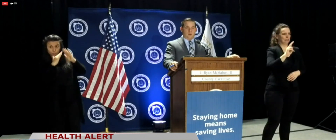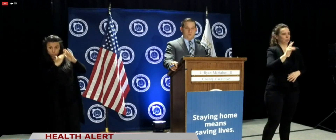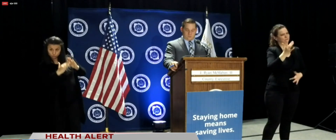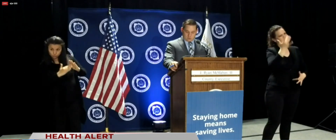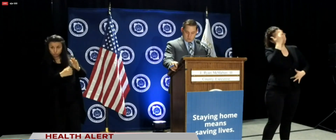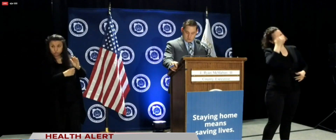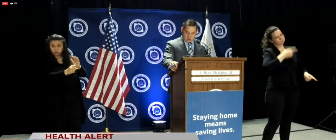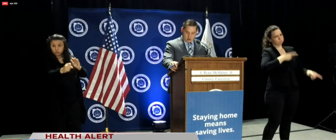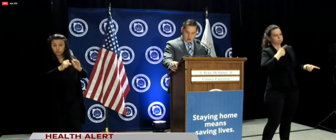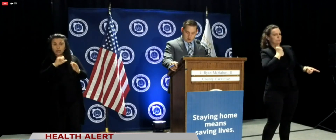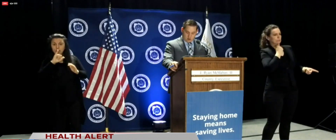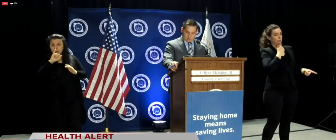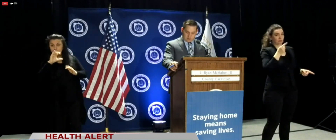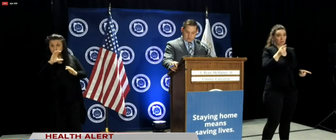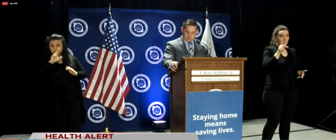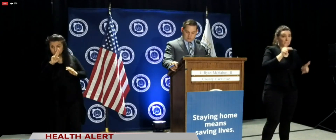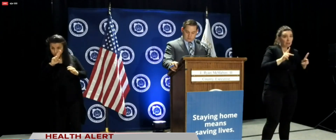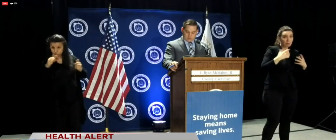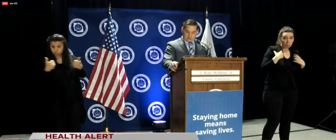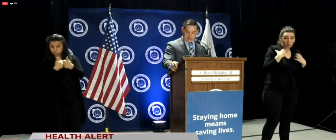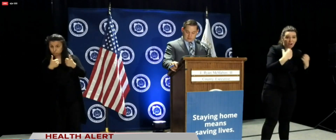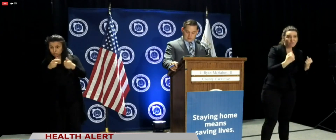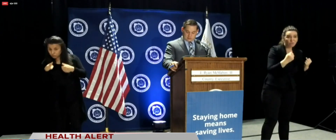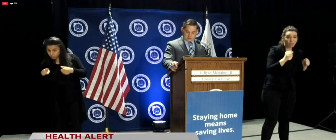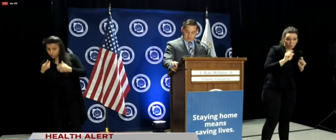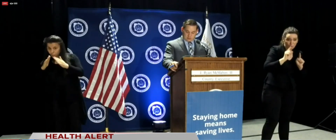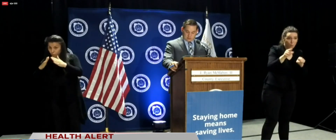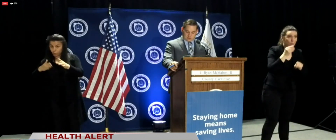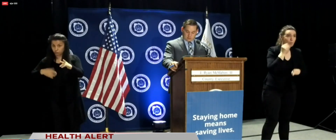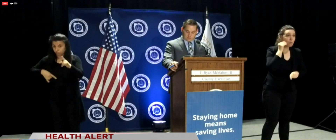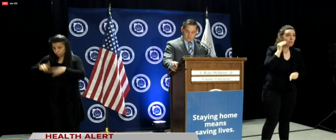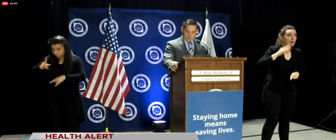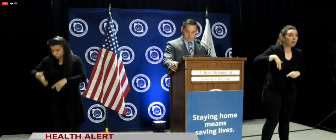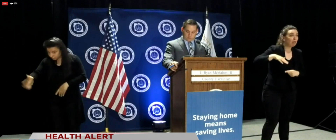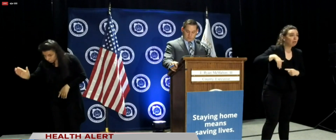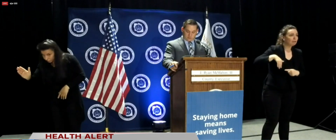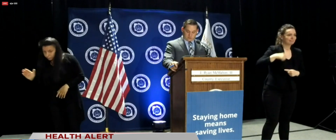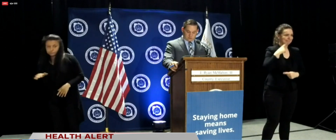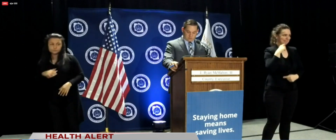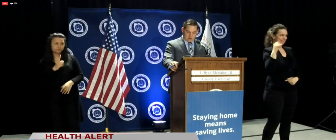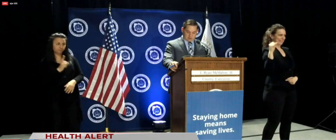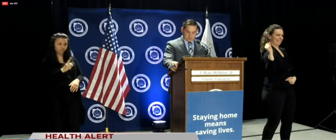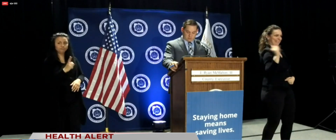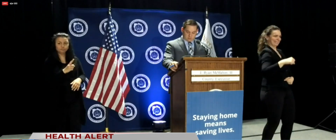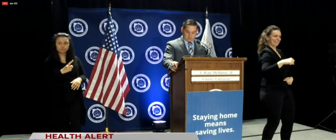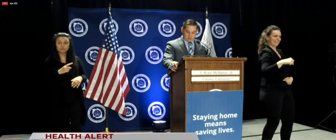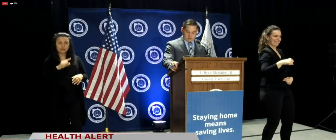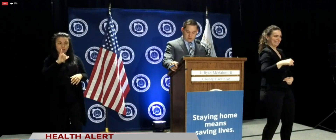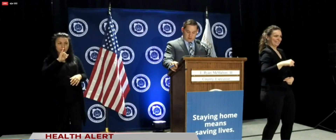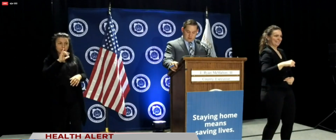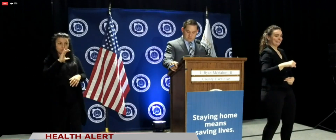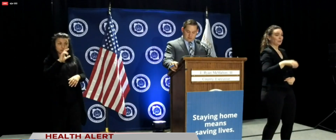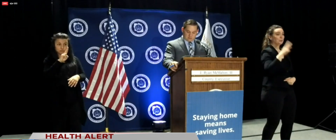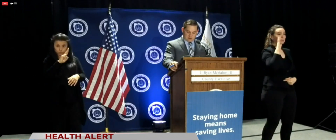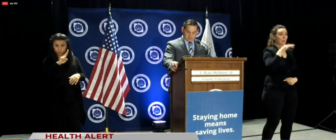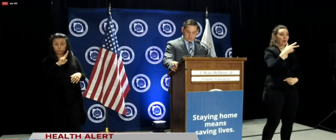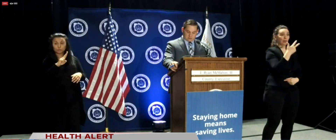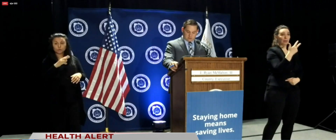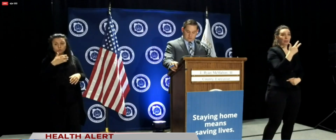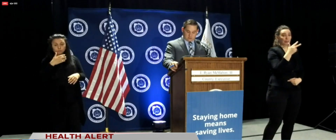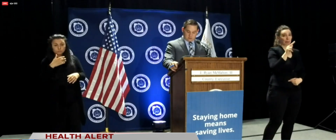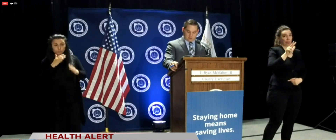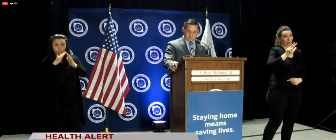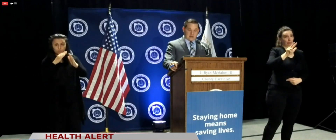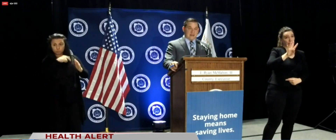back home. The answer is yes. 34 people have been released from the hospital, and many of them